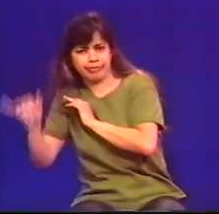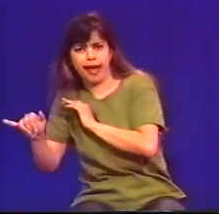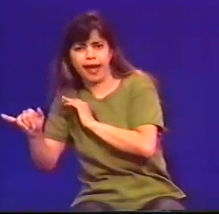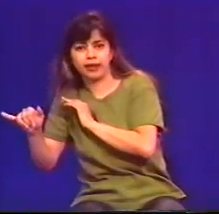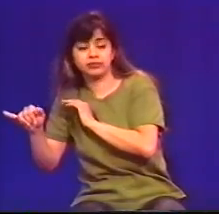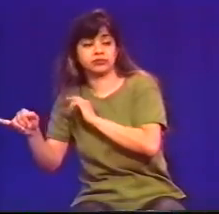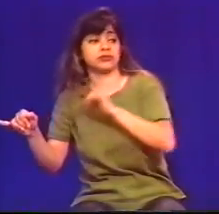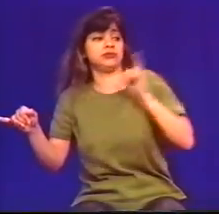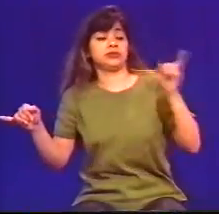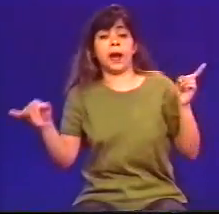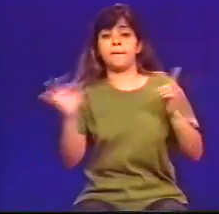you use to mean understand.